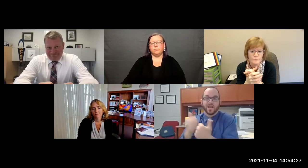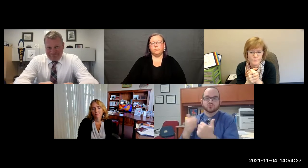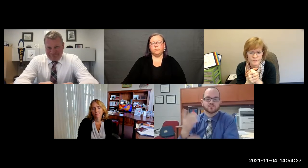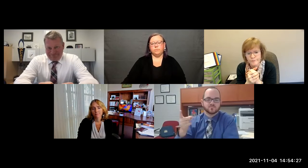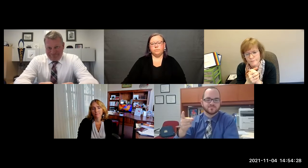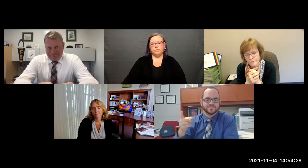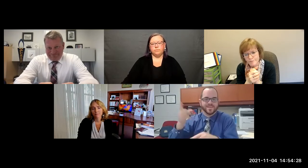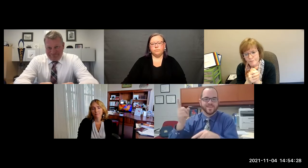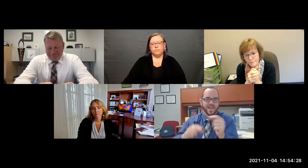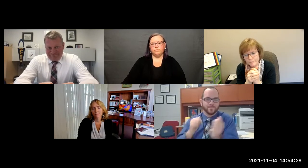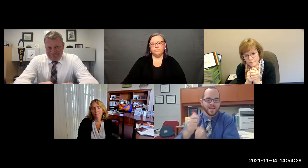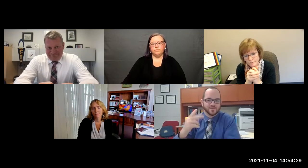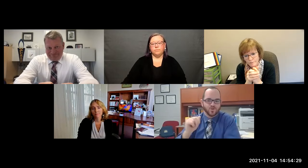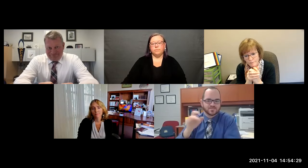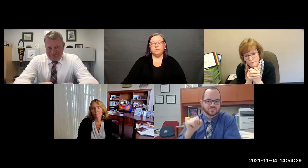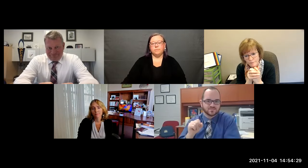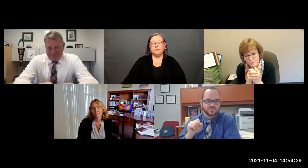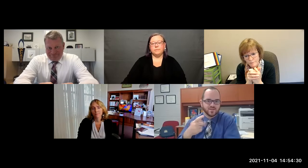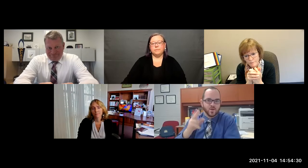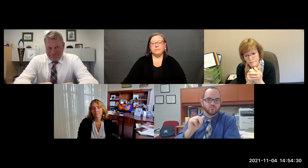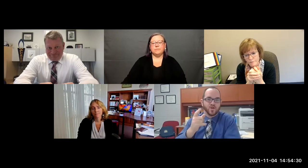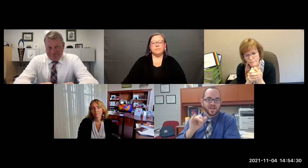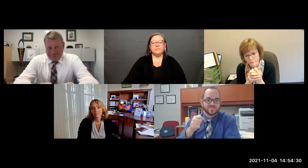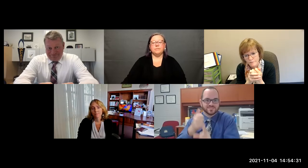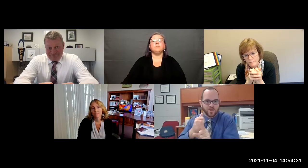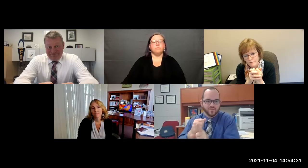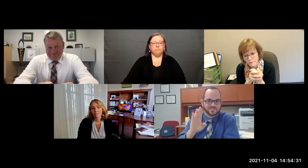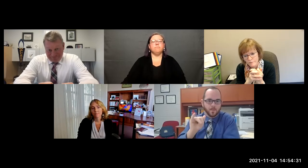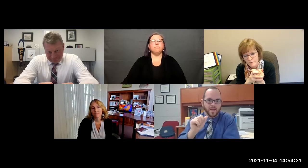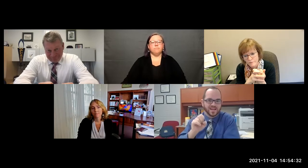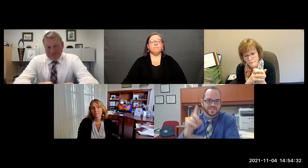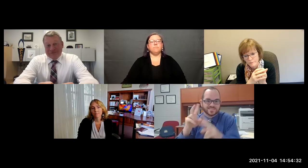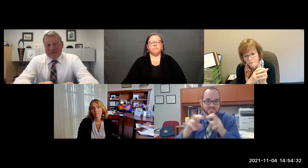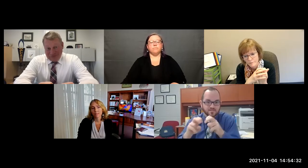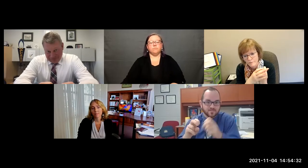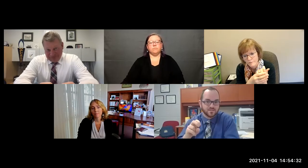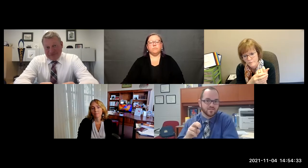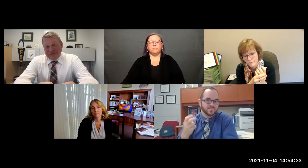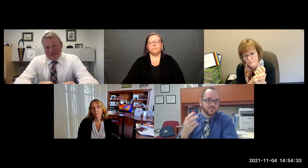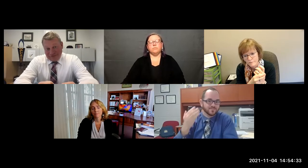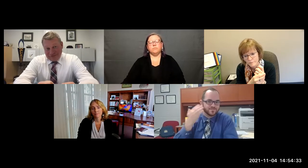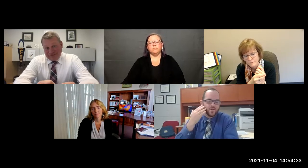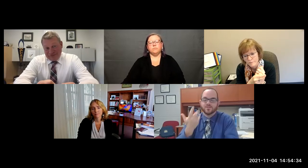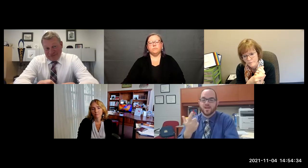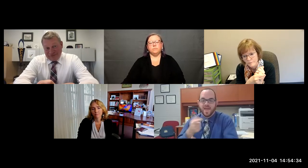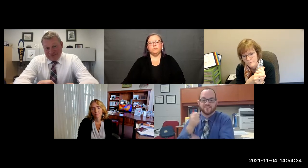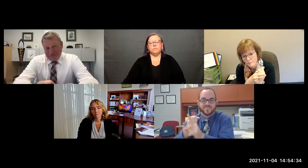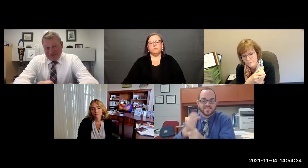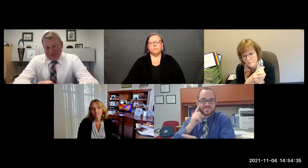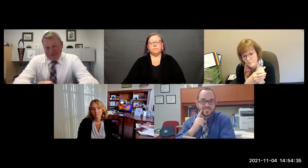about one of the biggest challenges. We had a conversation with the university, but passing the praxis exam, just the teaching exam itself, the assessment.